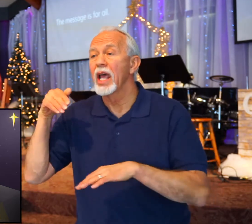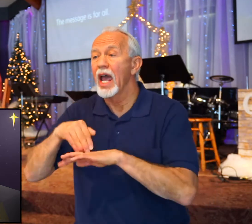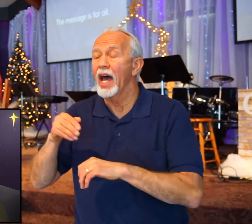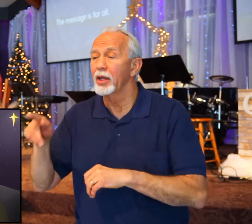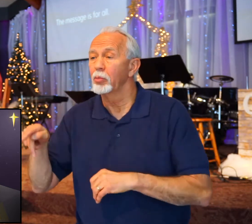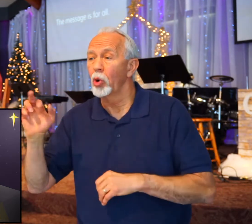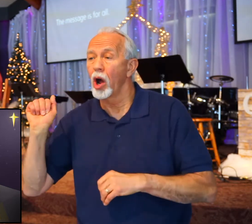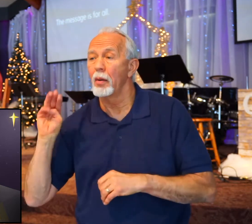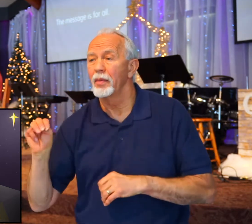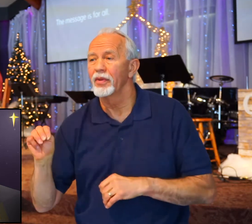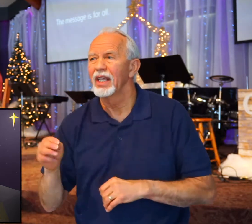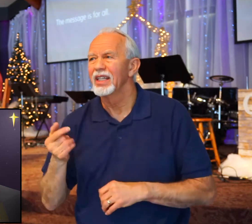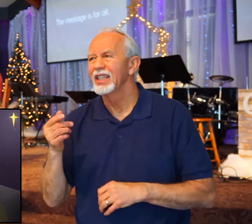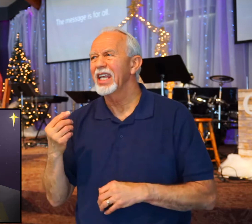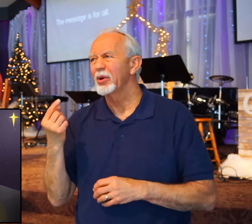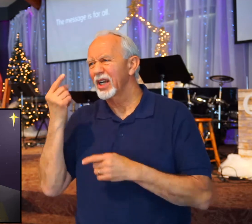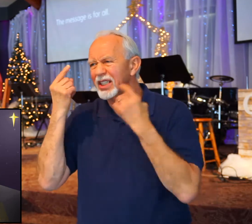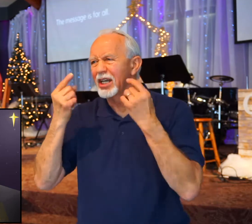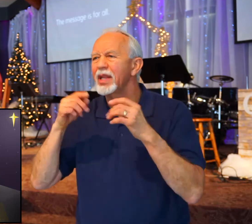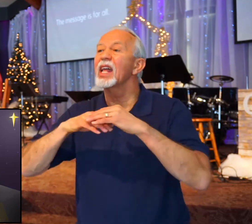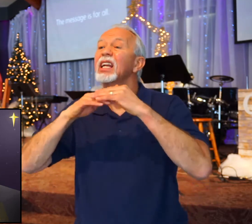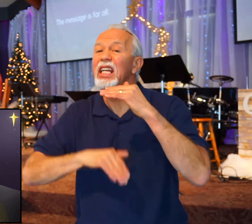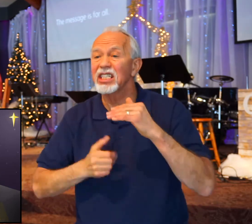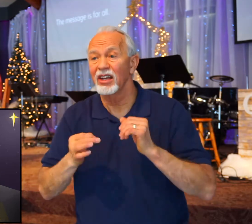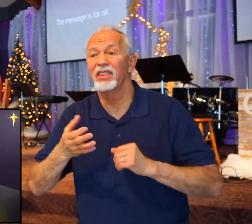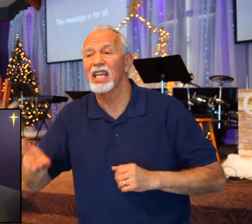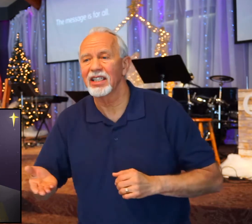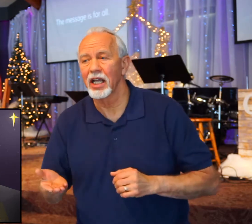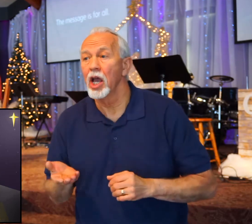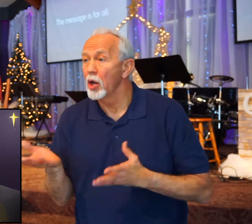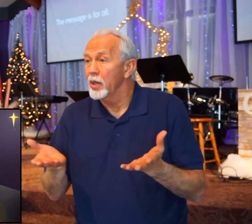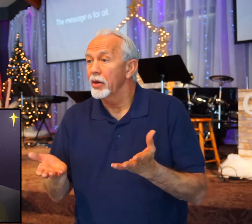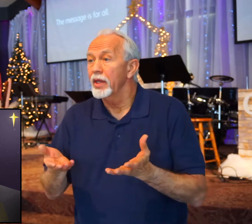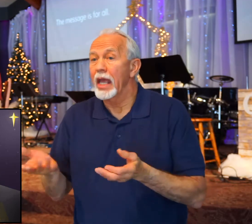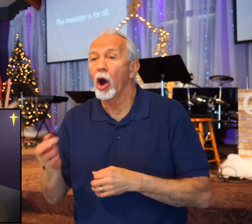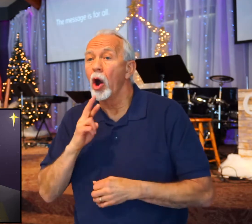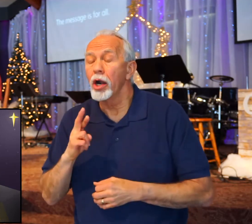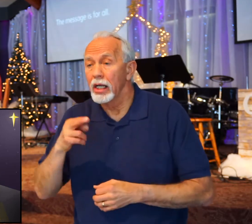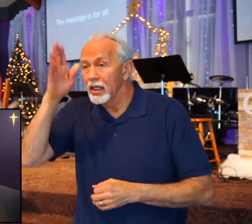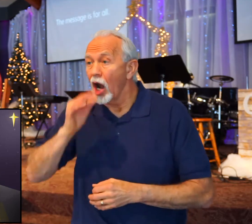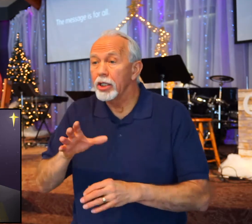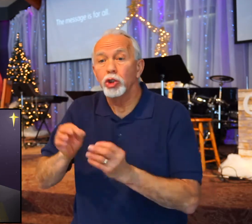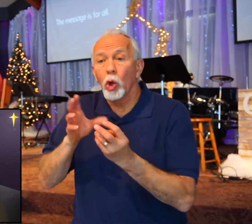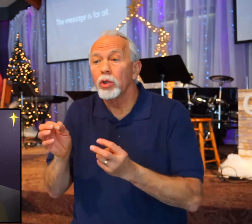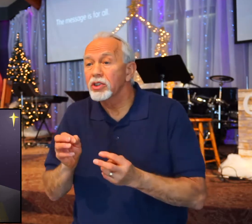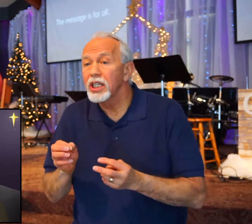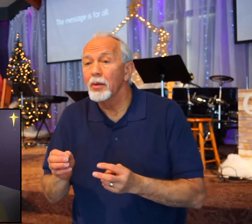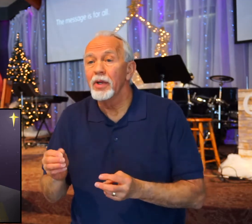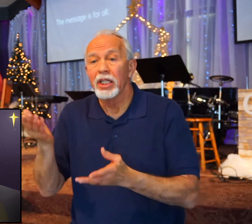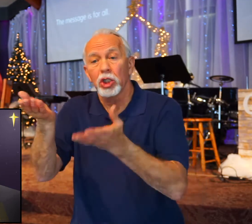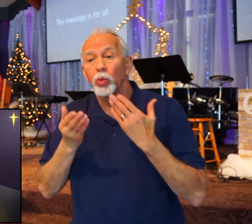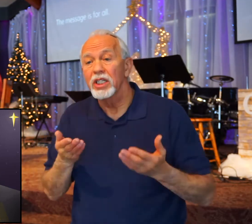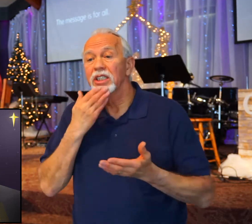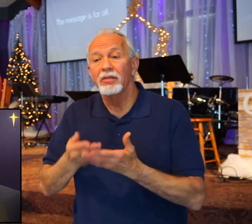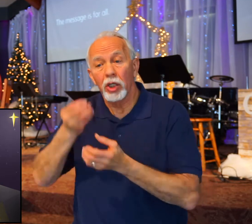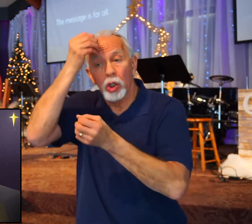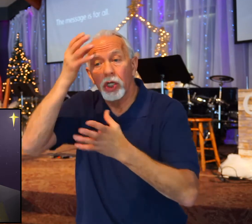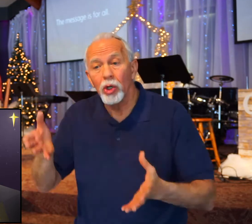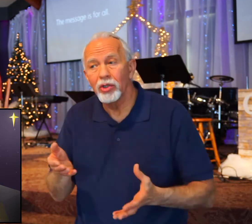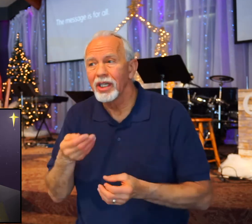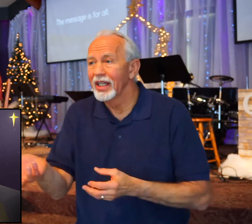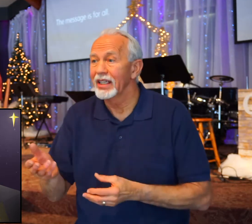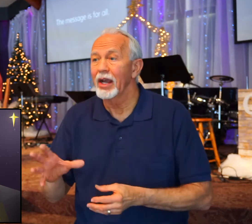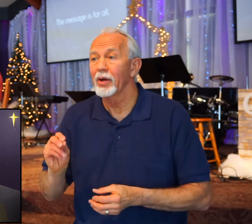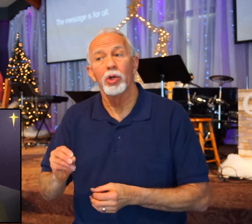were considered the least of these. And yet, here they are, chosen by God to be the recipient of good news, and they were